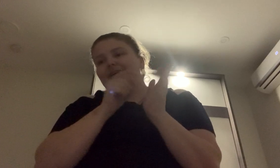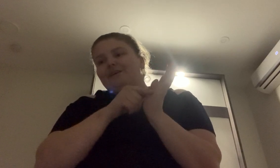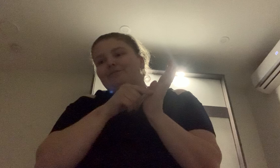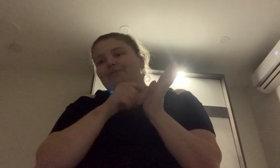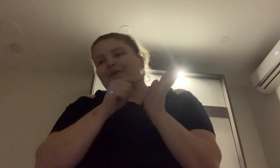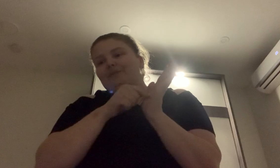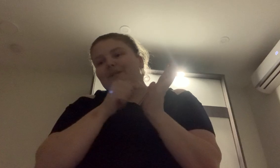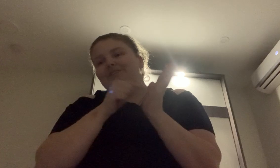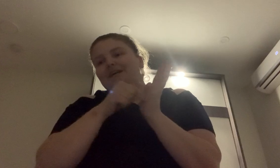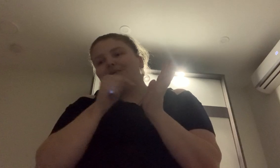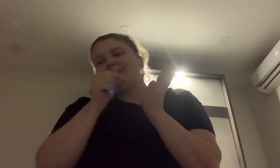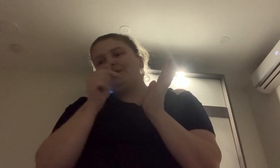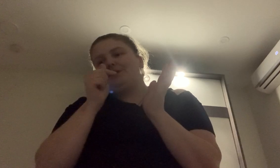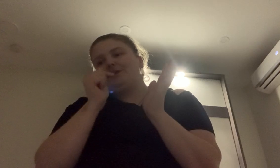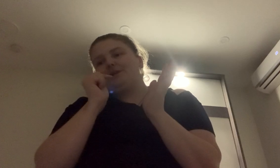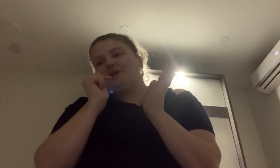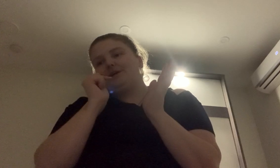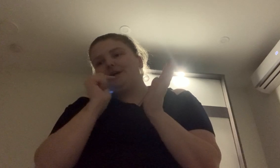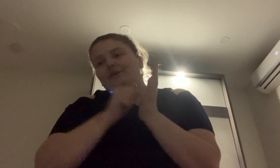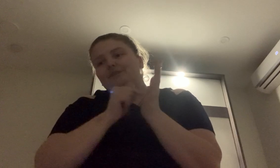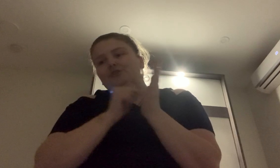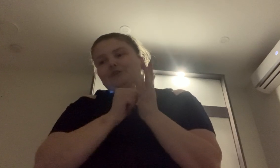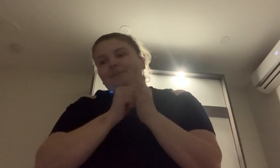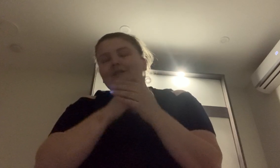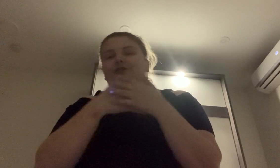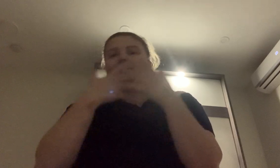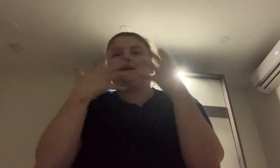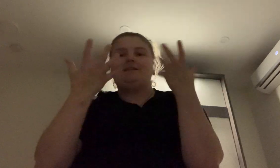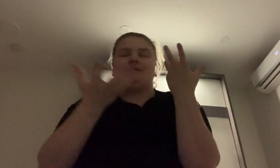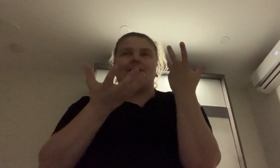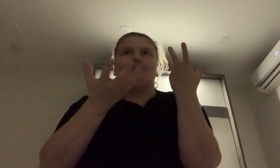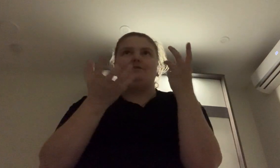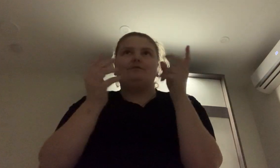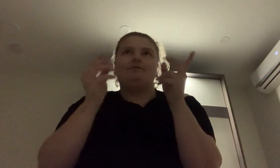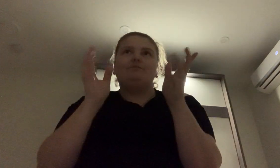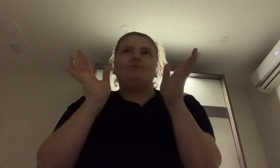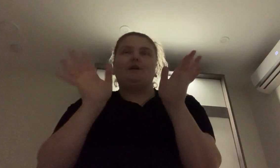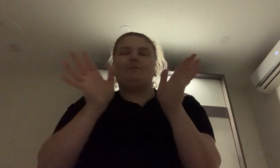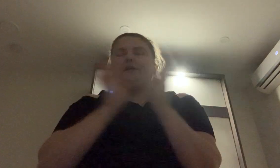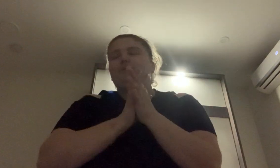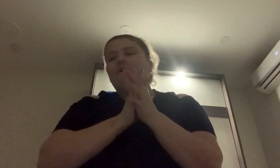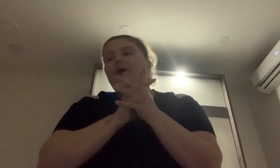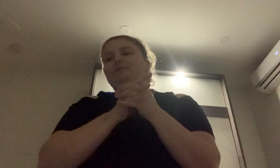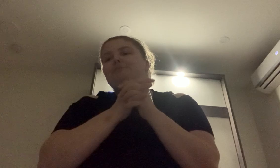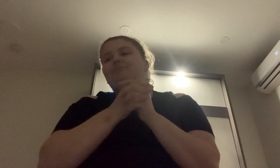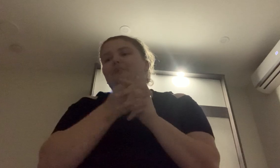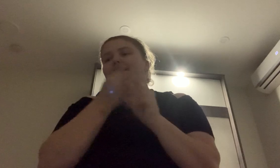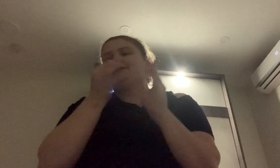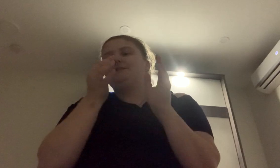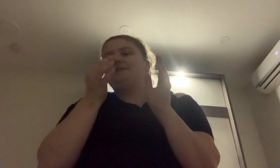if I replace that with the Celtic Tree Magic, I did complete the prompts, but